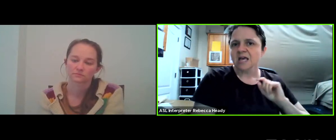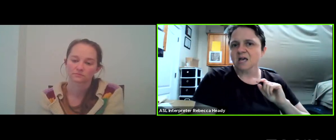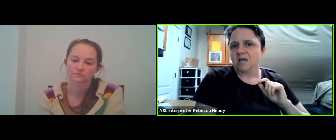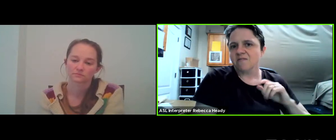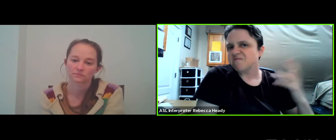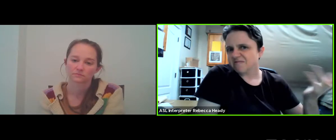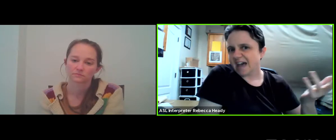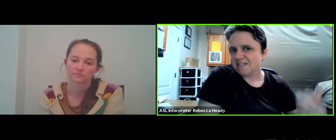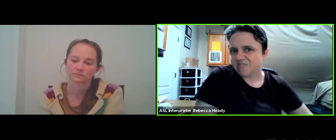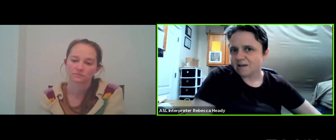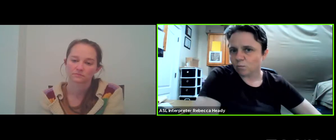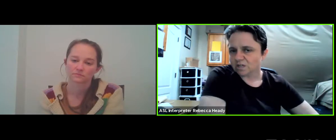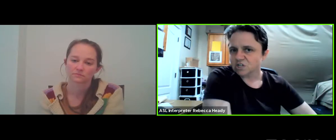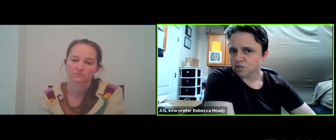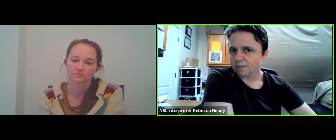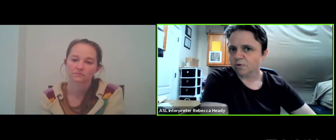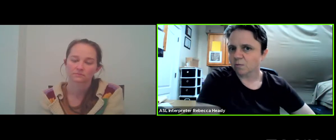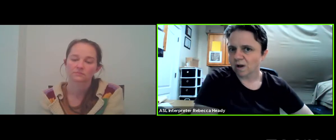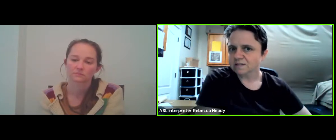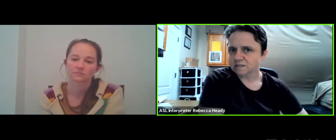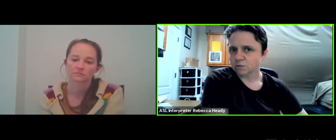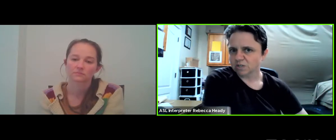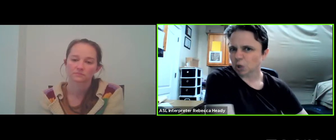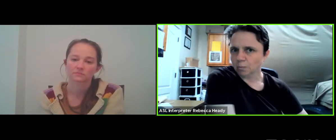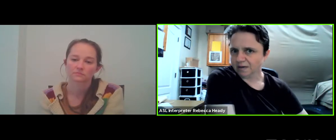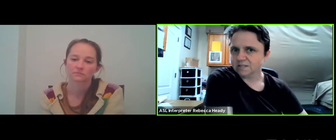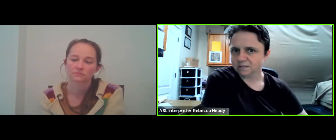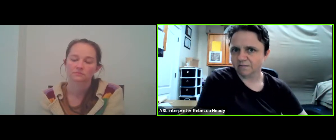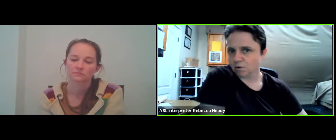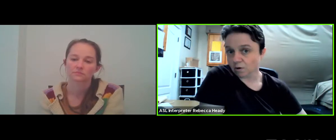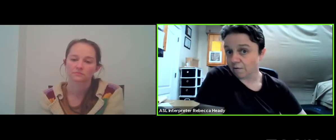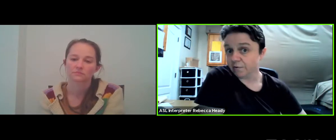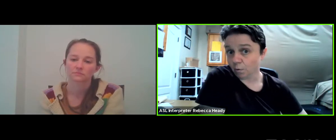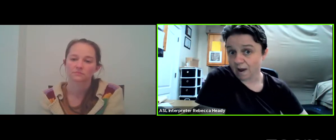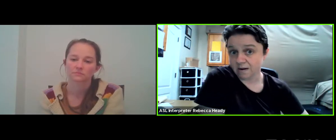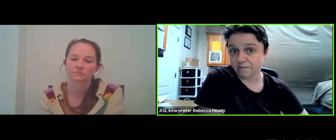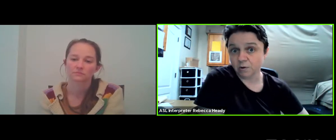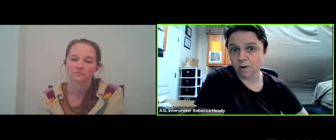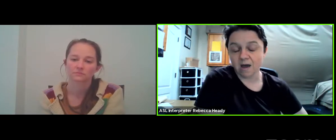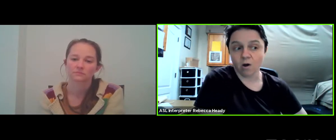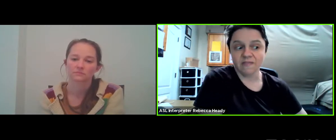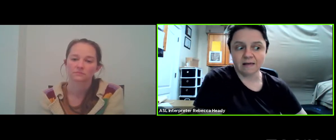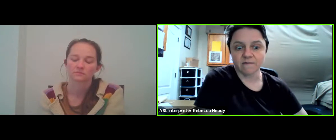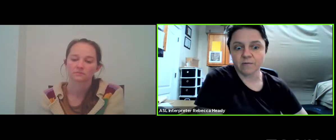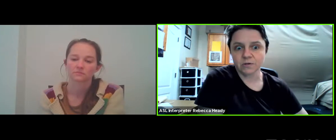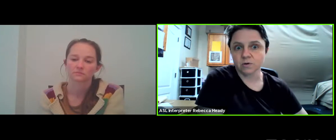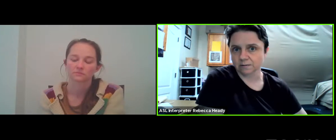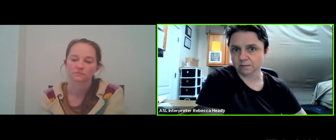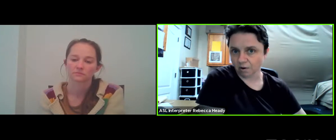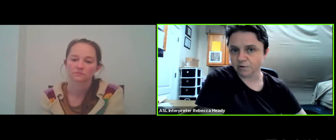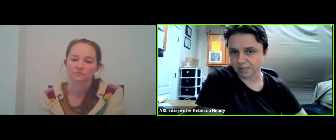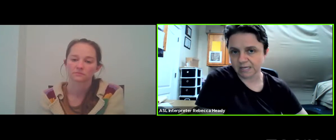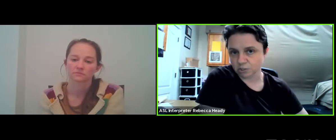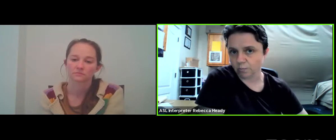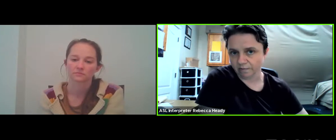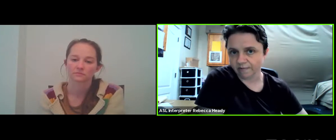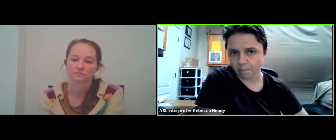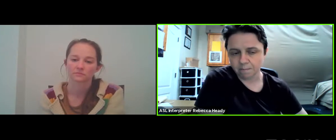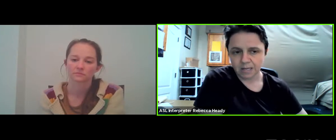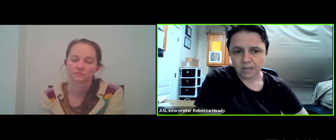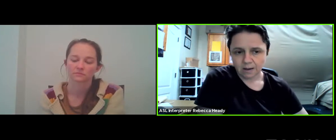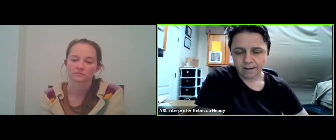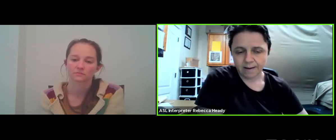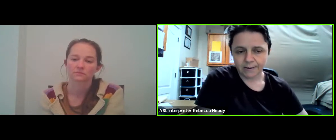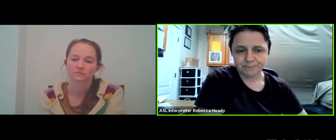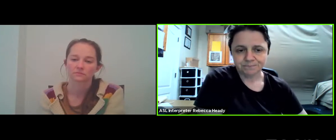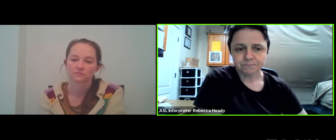person, that works usually pretty well to interpret if you're comfortable, right? If you're on that level that you can comfortably interpret for